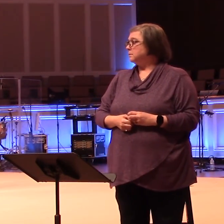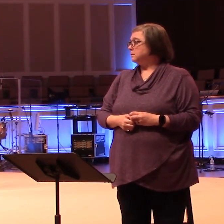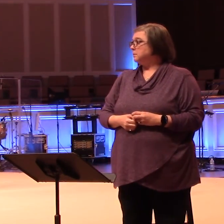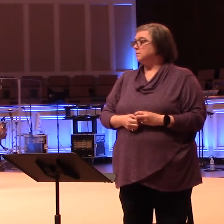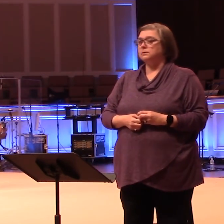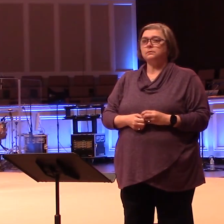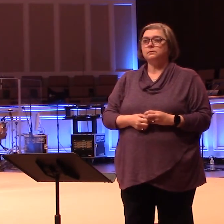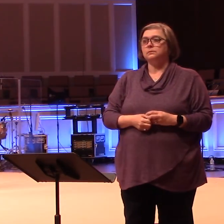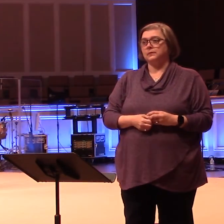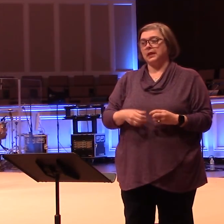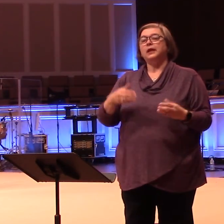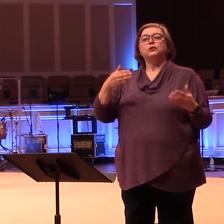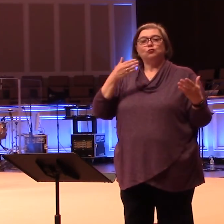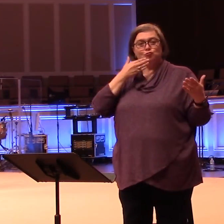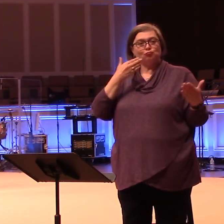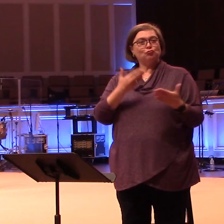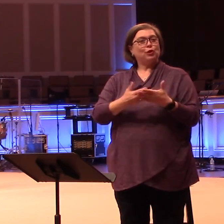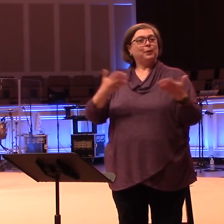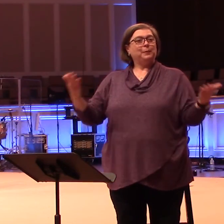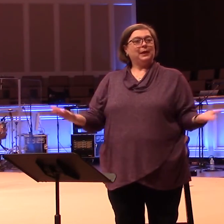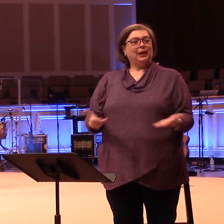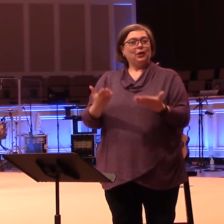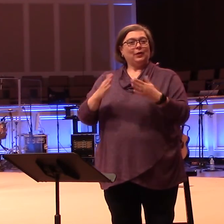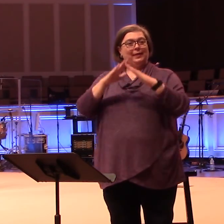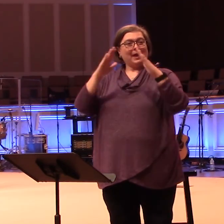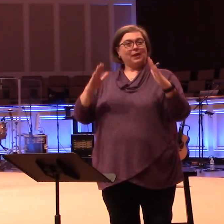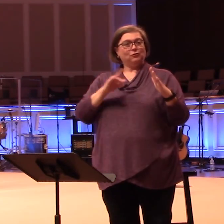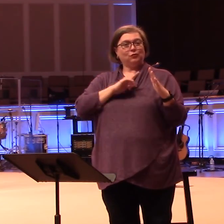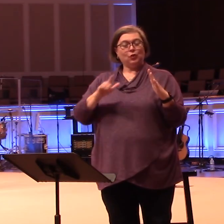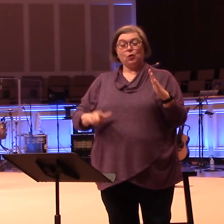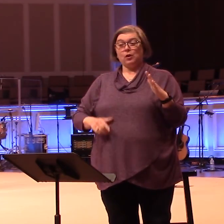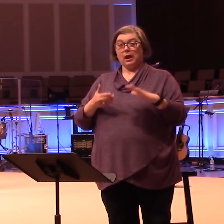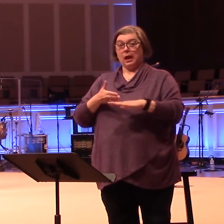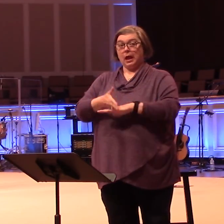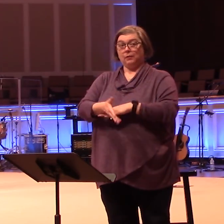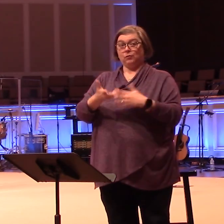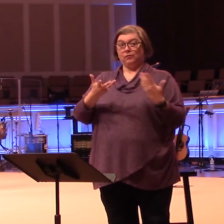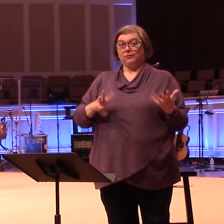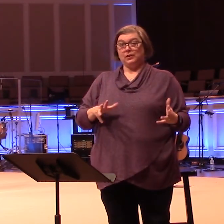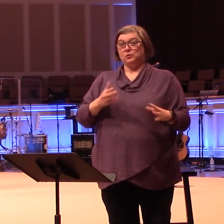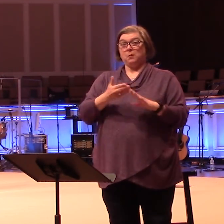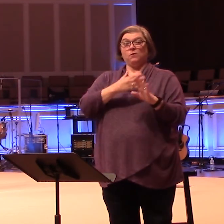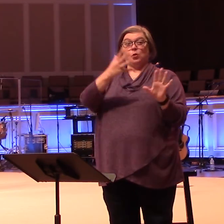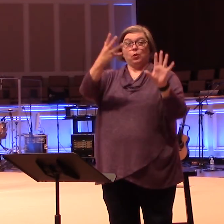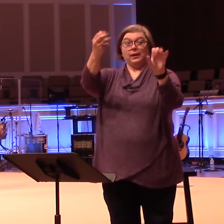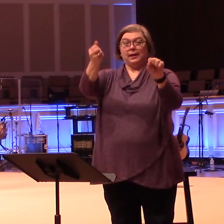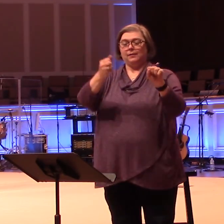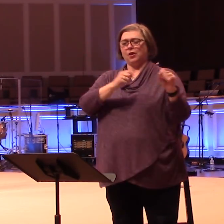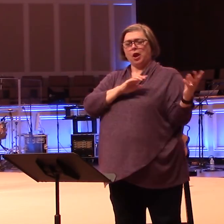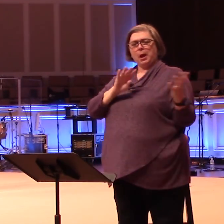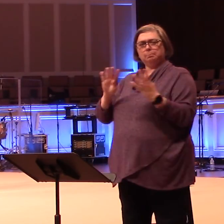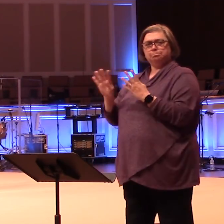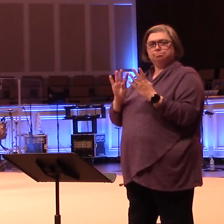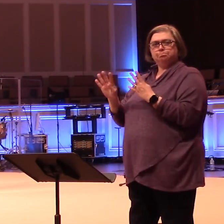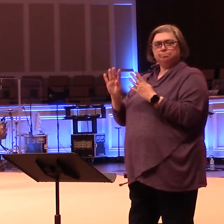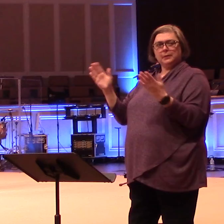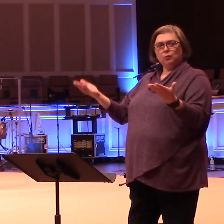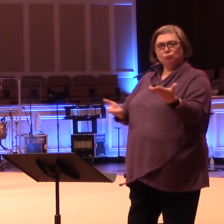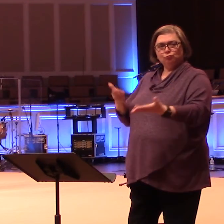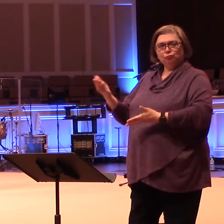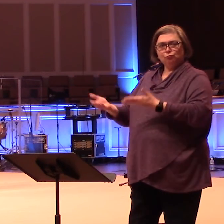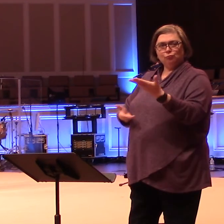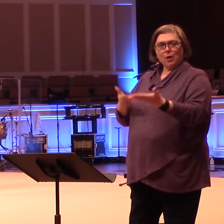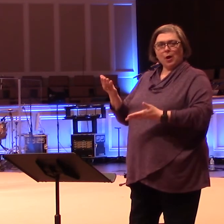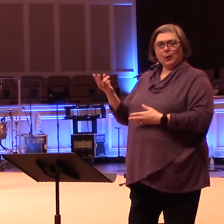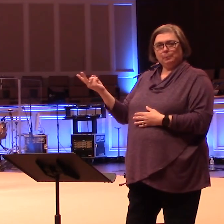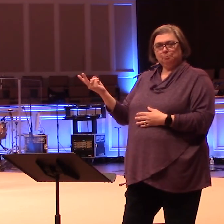Well, it's been good to be in the house of the Lord. After we're finished and before you head to your Bible study time, if you want to come up and greet the Gillespies before you go,